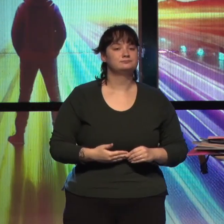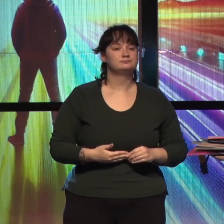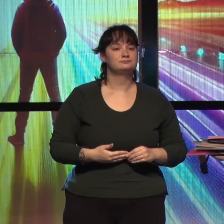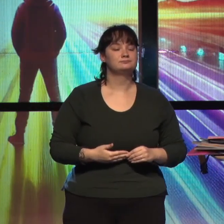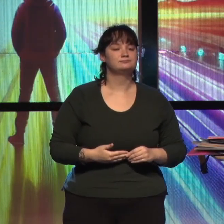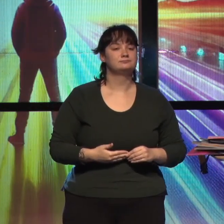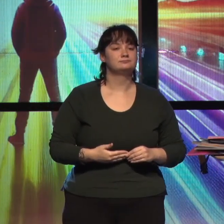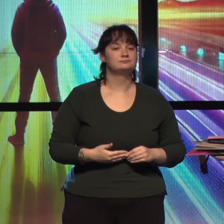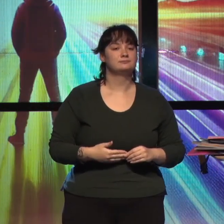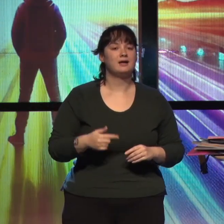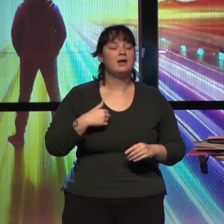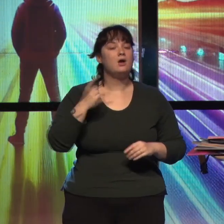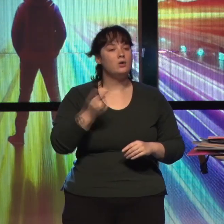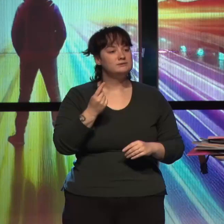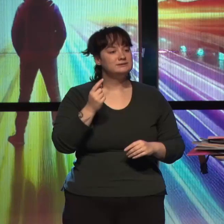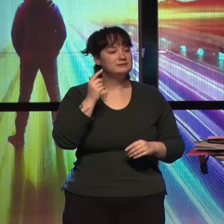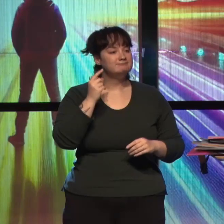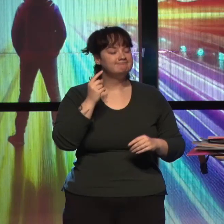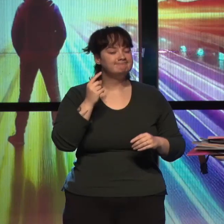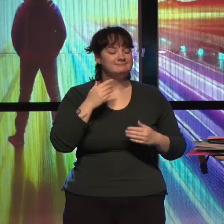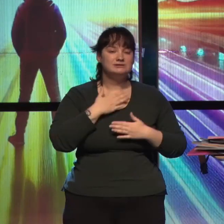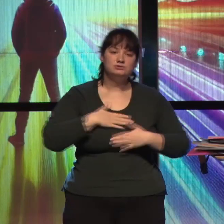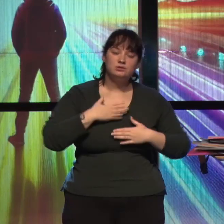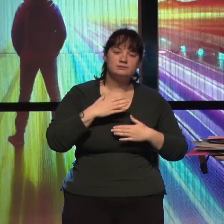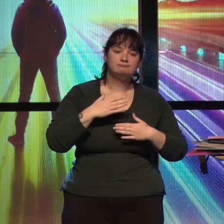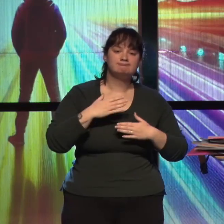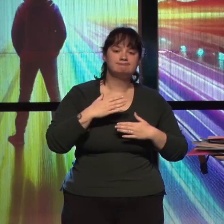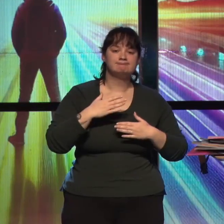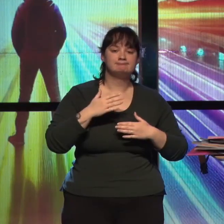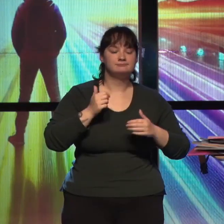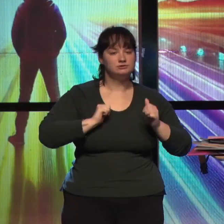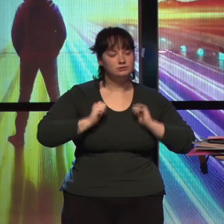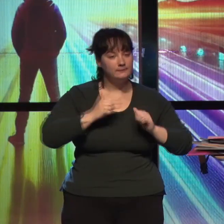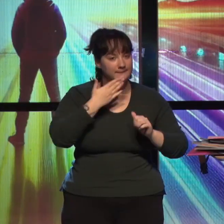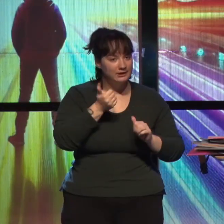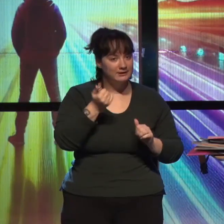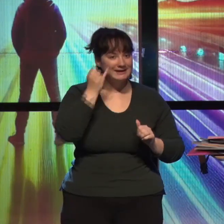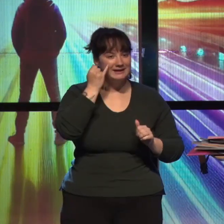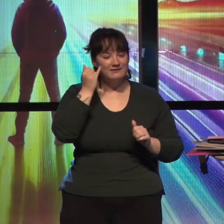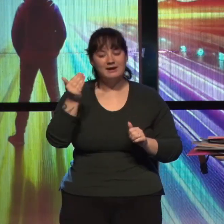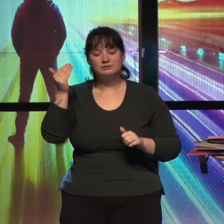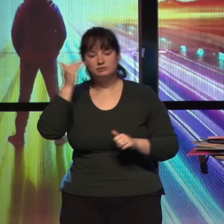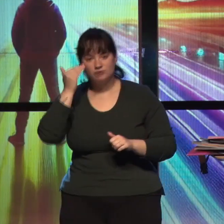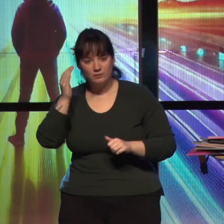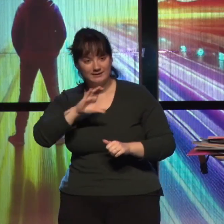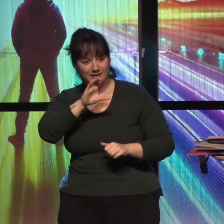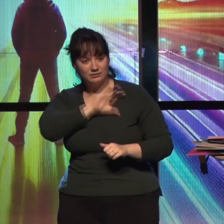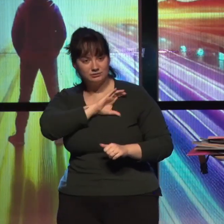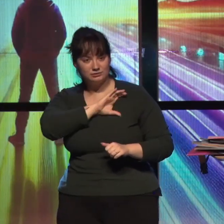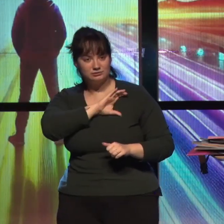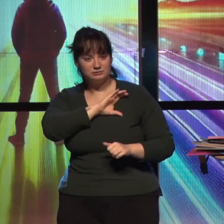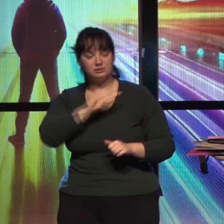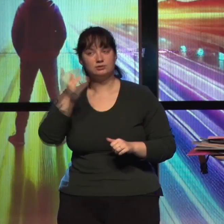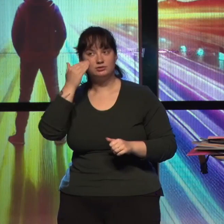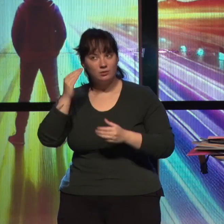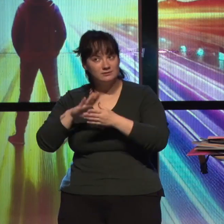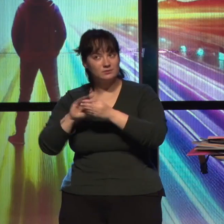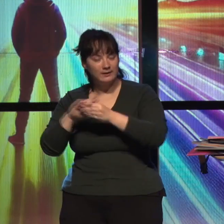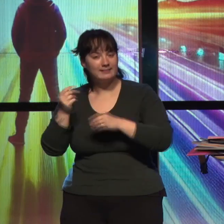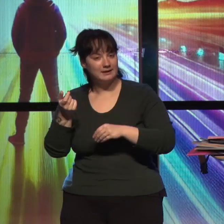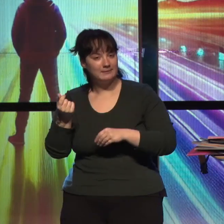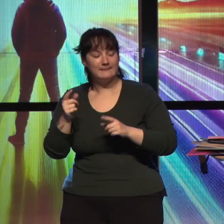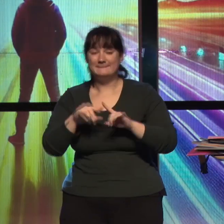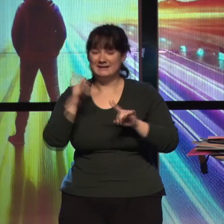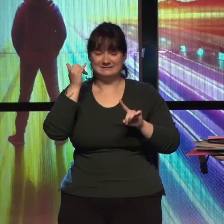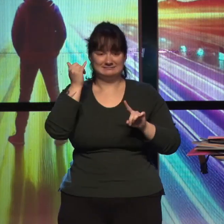that I always enjoy the show more. I always enjoy the show better when I can read the plot, understand the characters before I get there, right? But if I